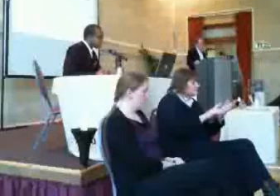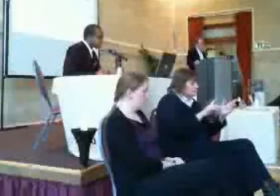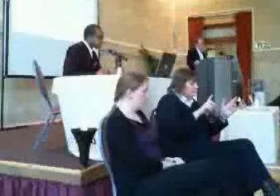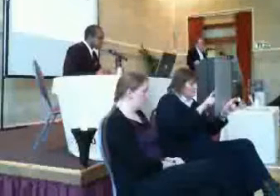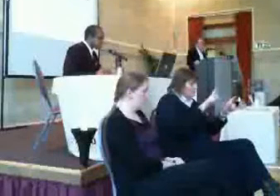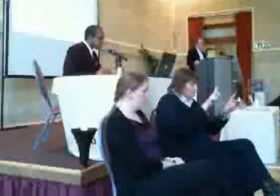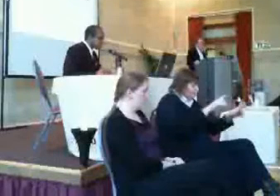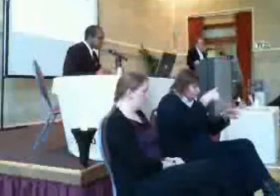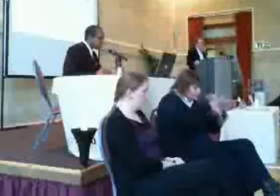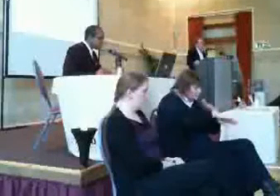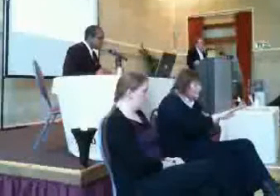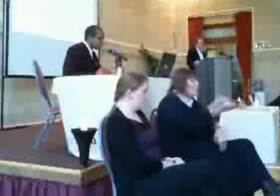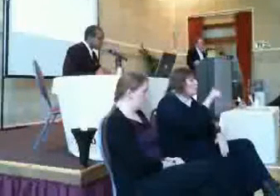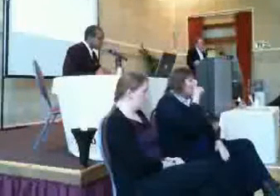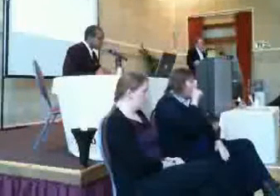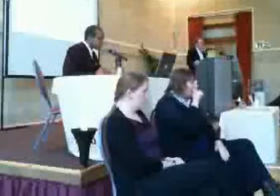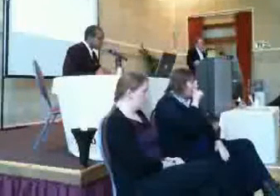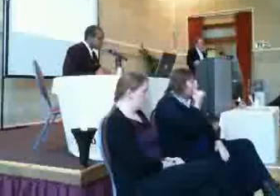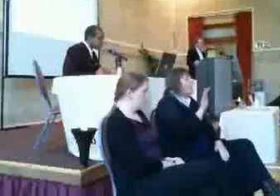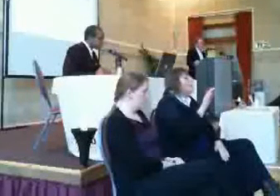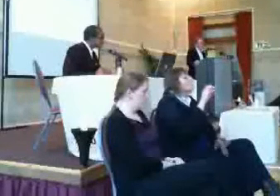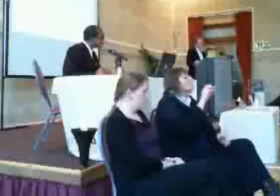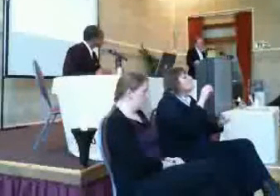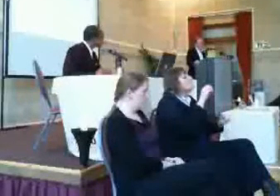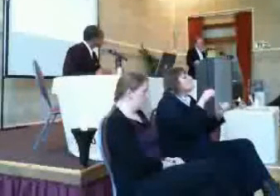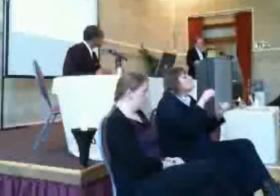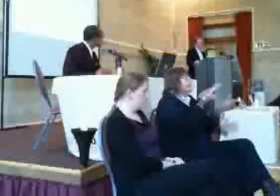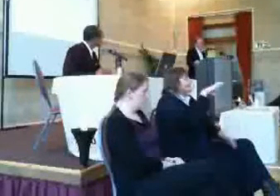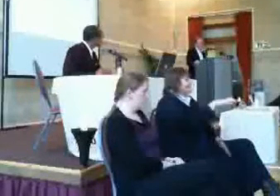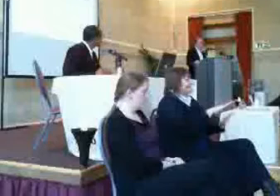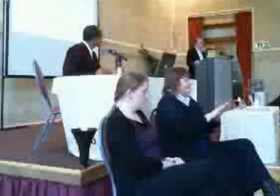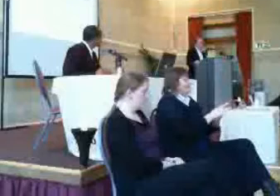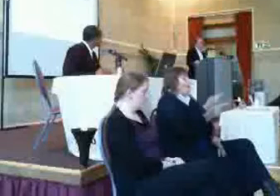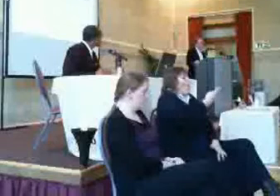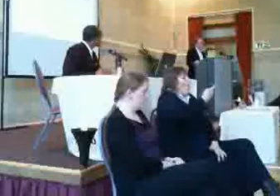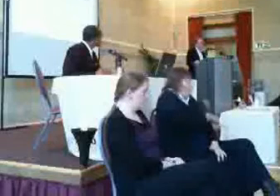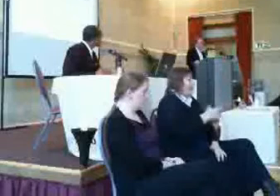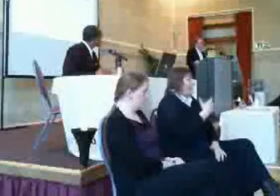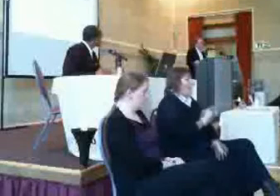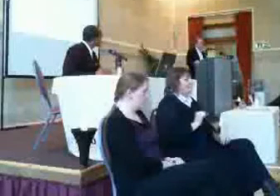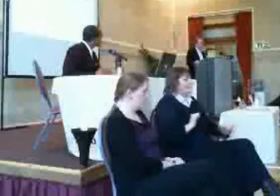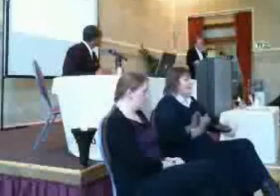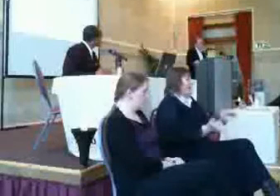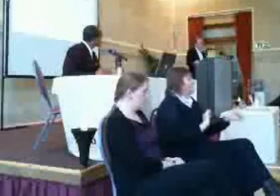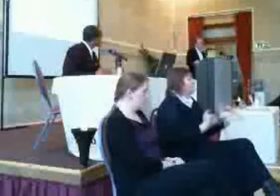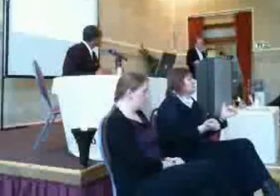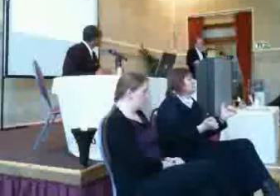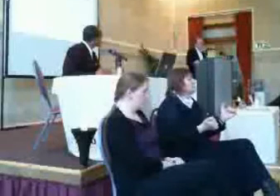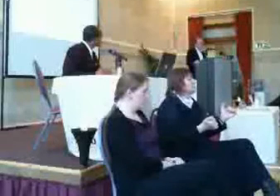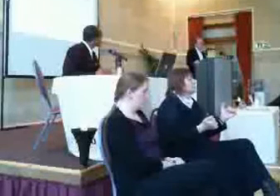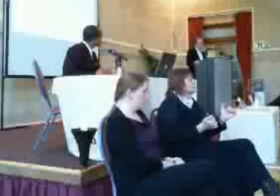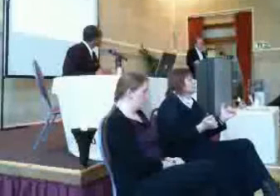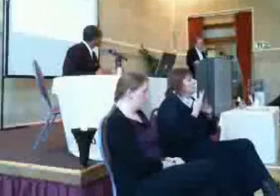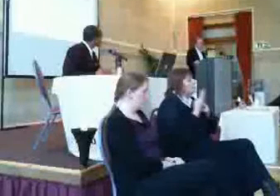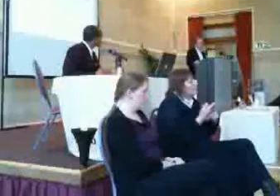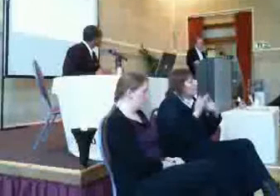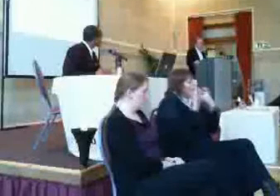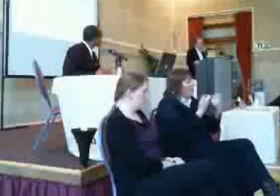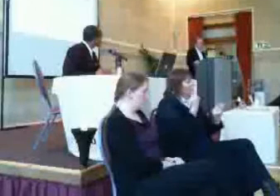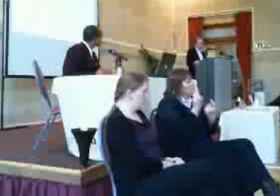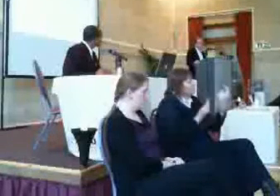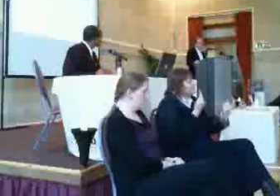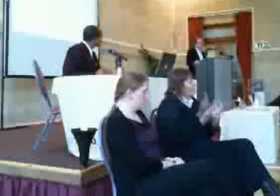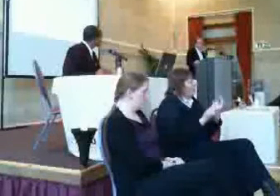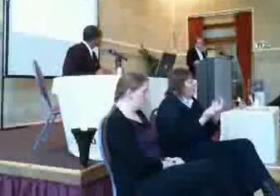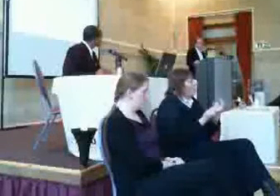city where we are all neighbours, where we all look out for each other. We all learn of each other. We